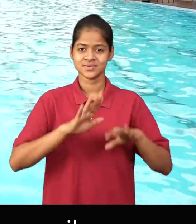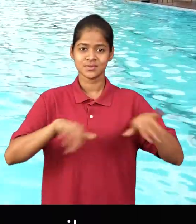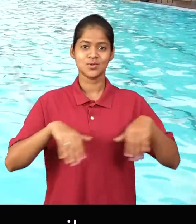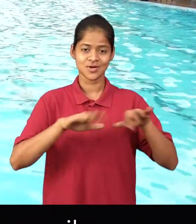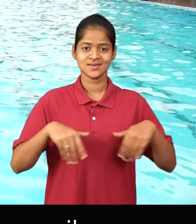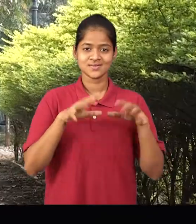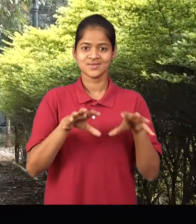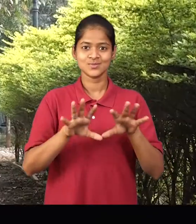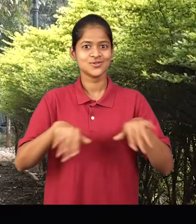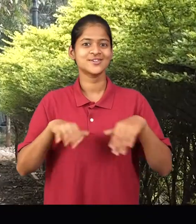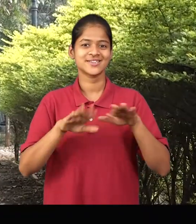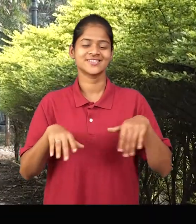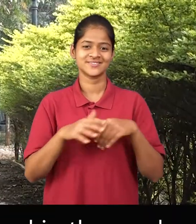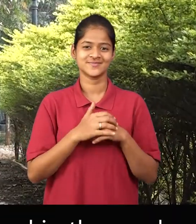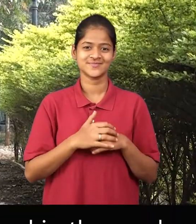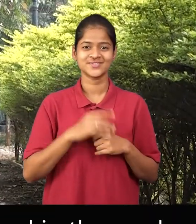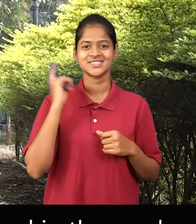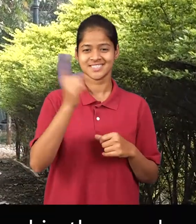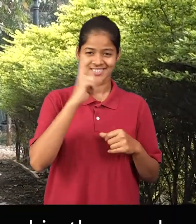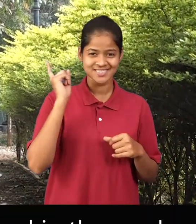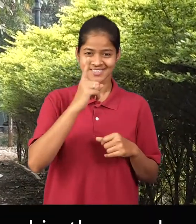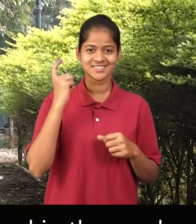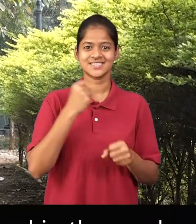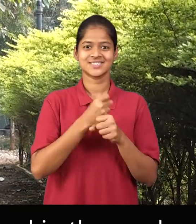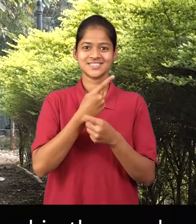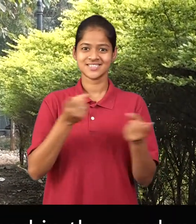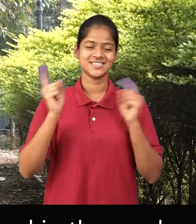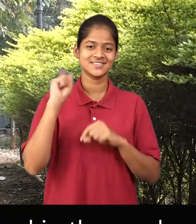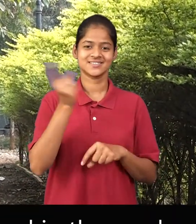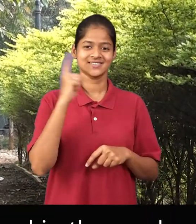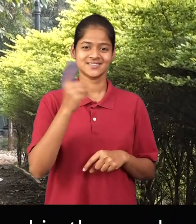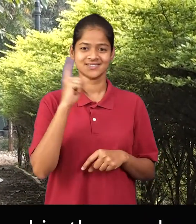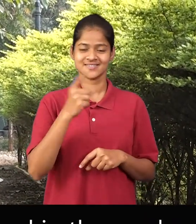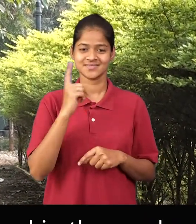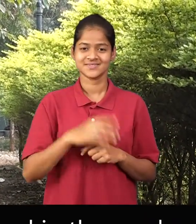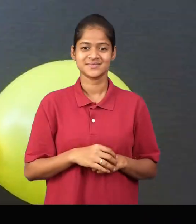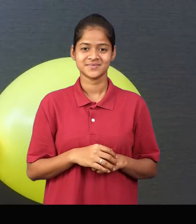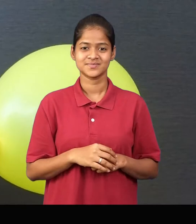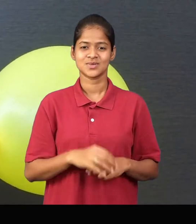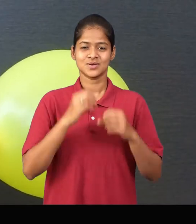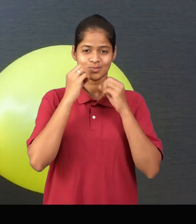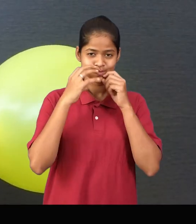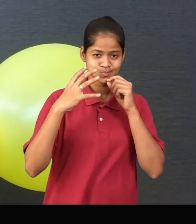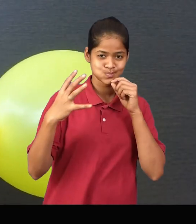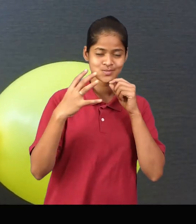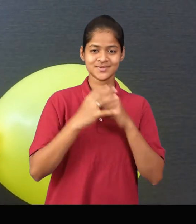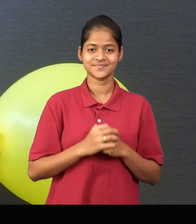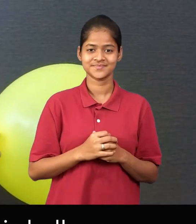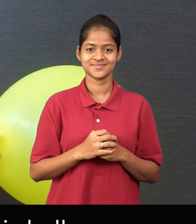easily. Roam We want to roam around in the garden. Blow